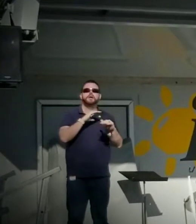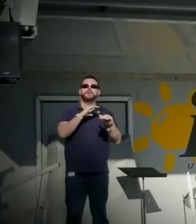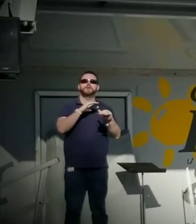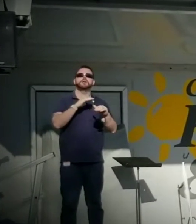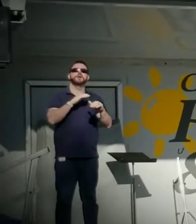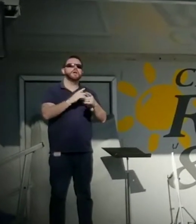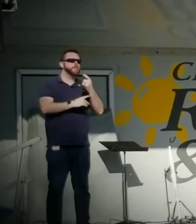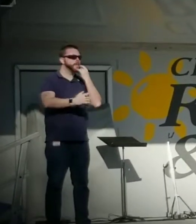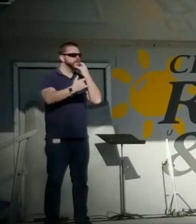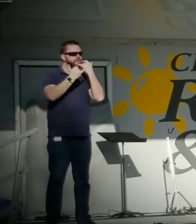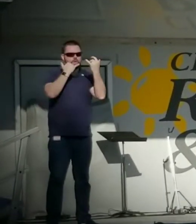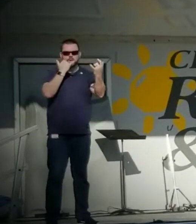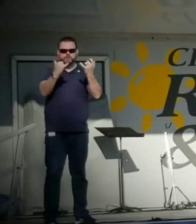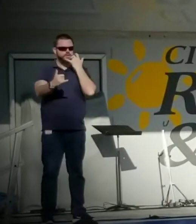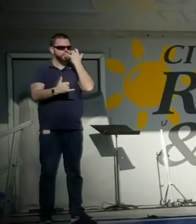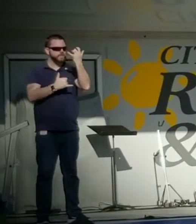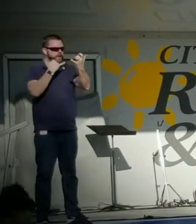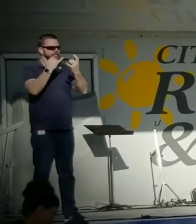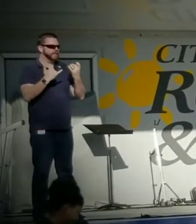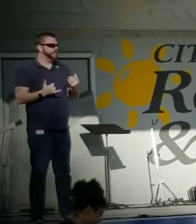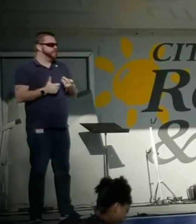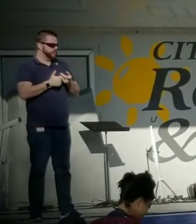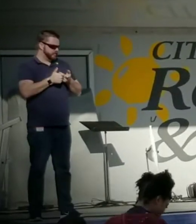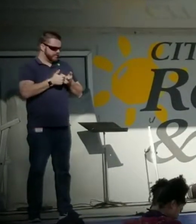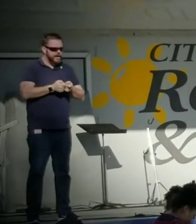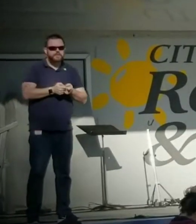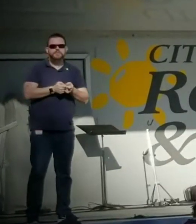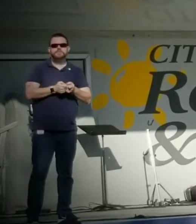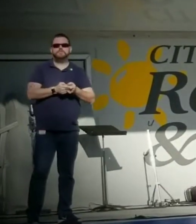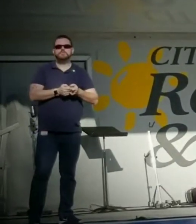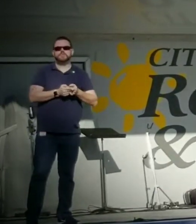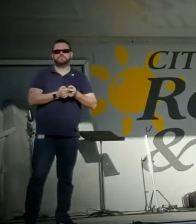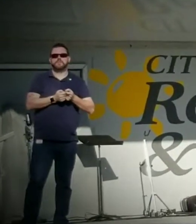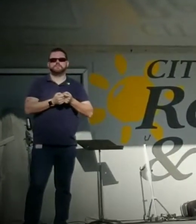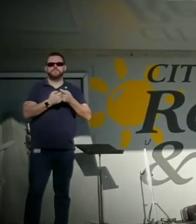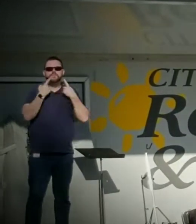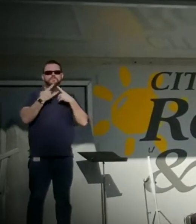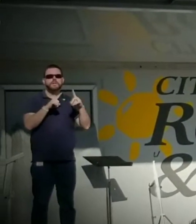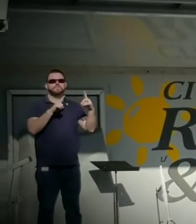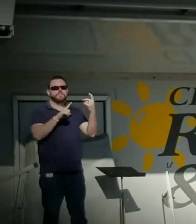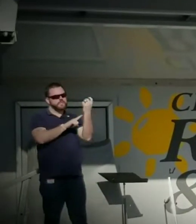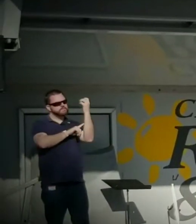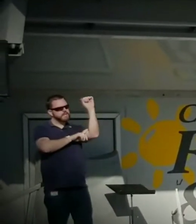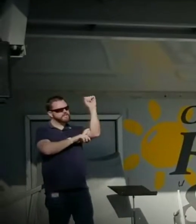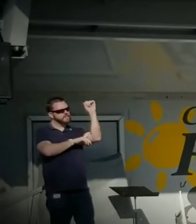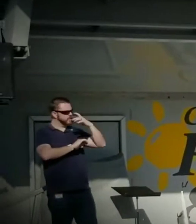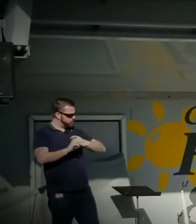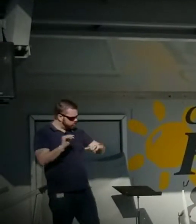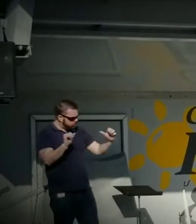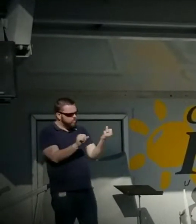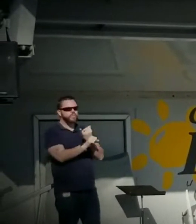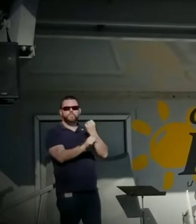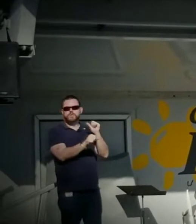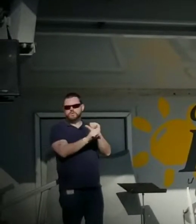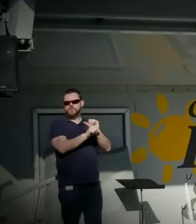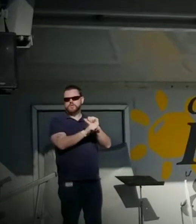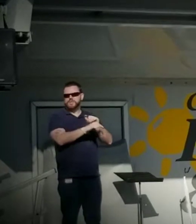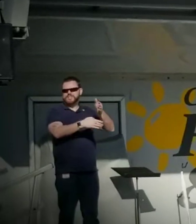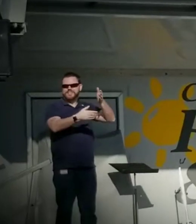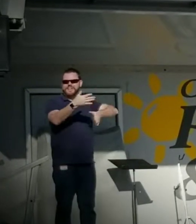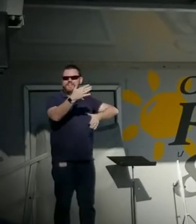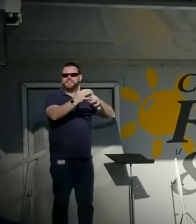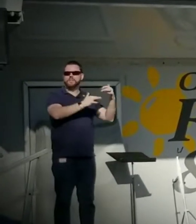made phone calls, and you can text. And finally, the activism worked. We stopped that